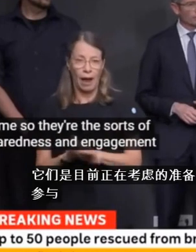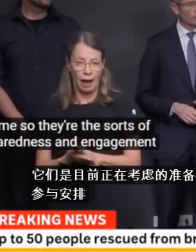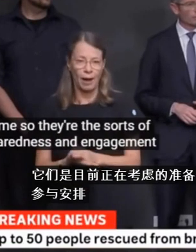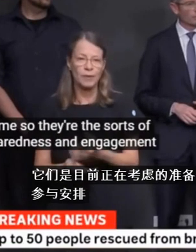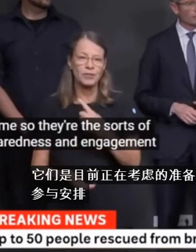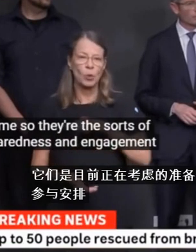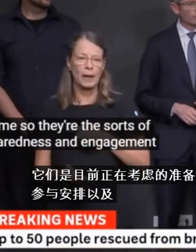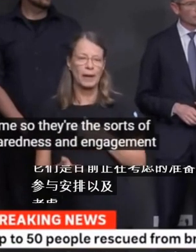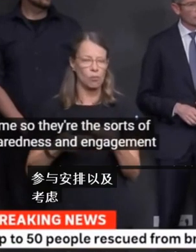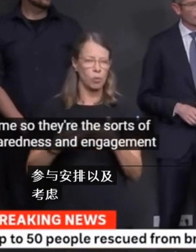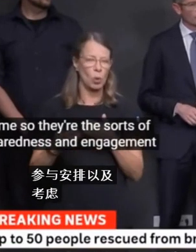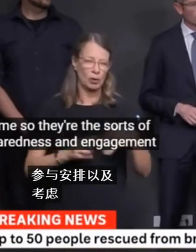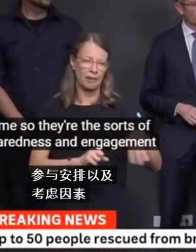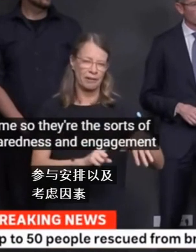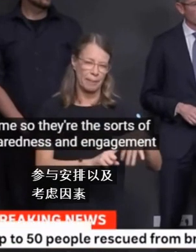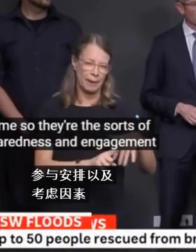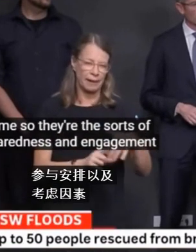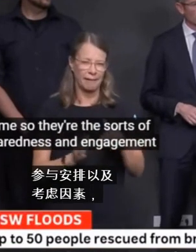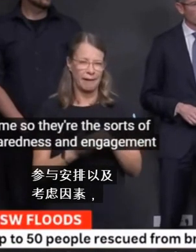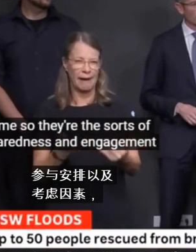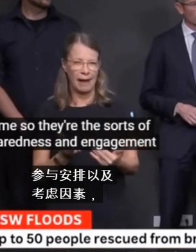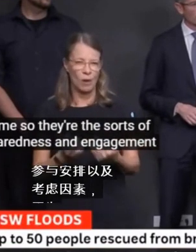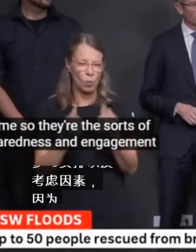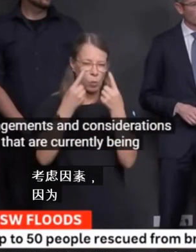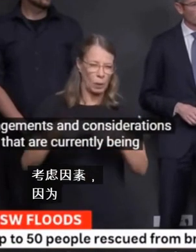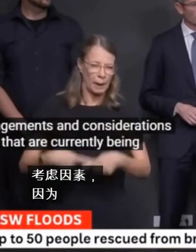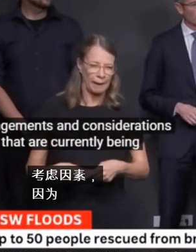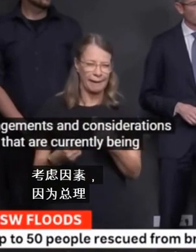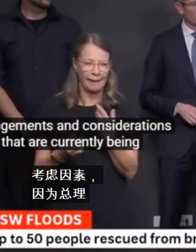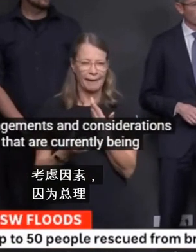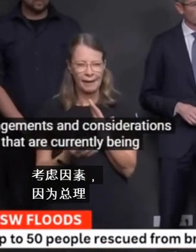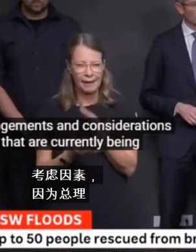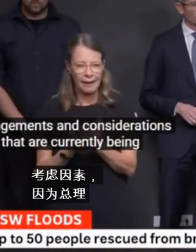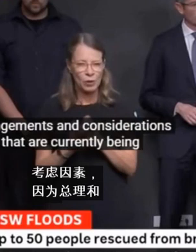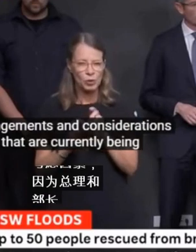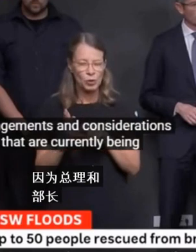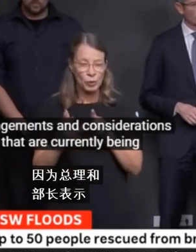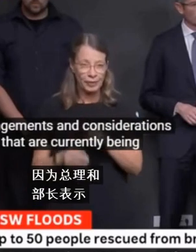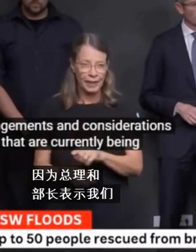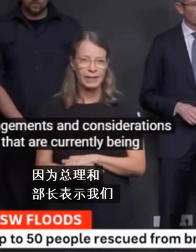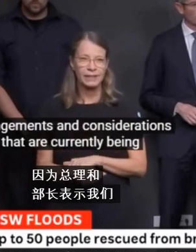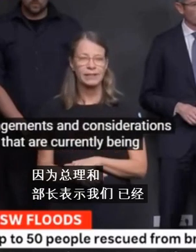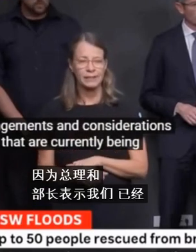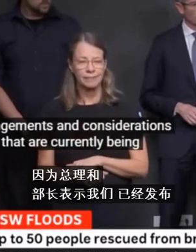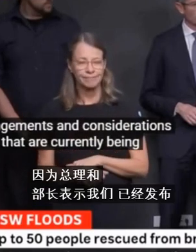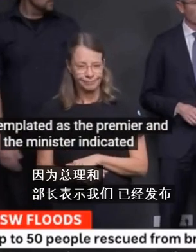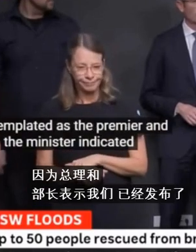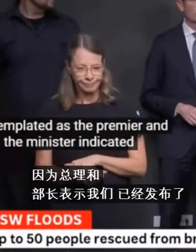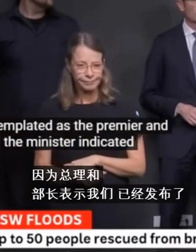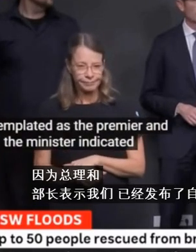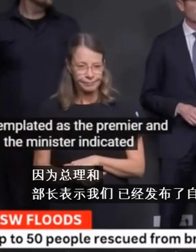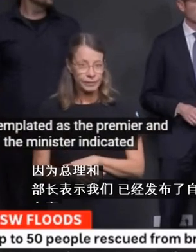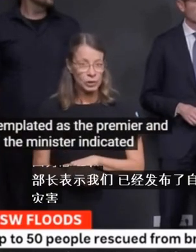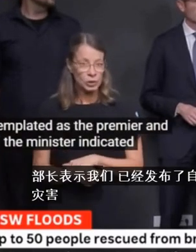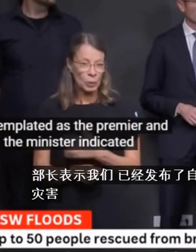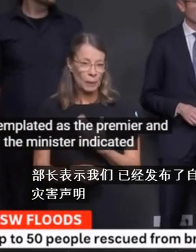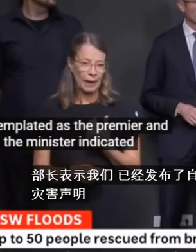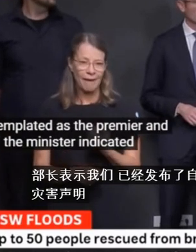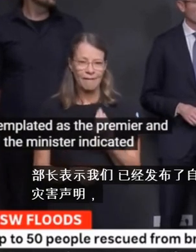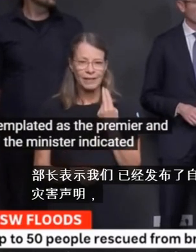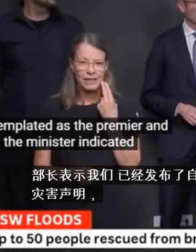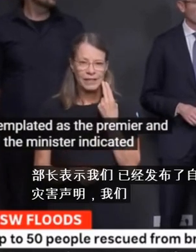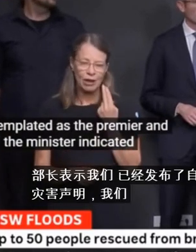and engagement arrangements and considerations that are currently being contemplated. As the Premier and the Minister indicated, we've got the natural